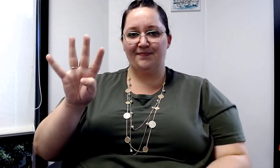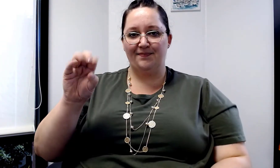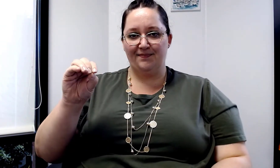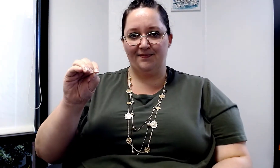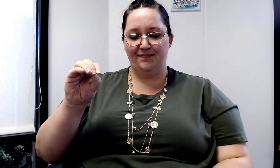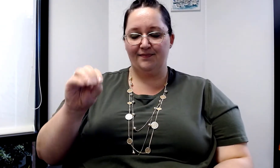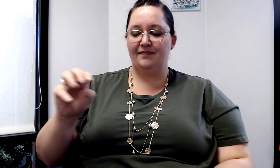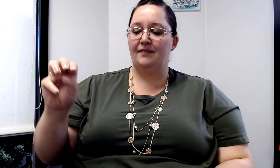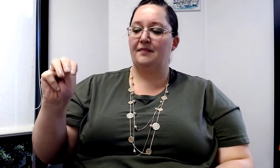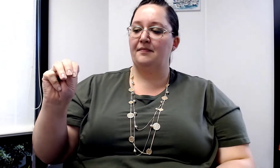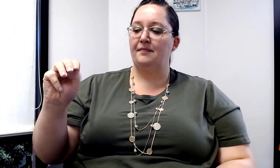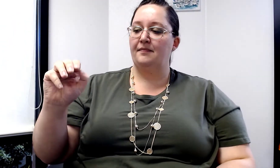Number 40,